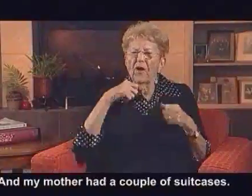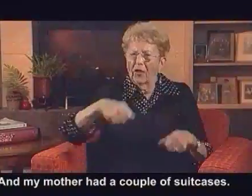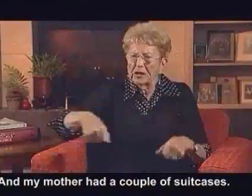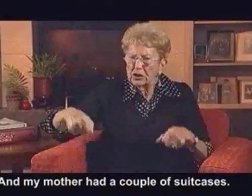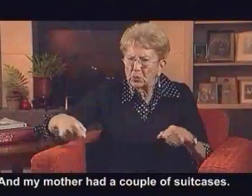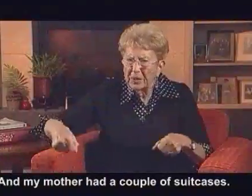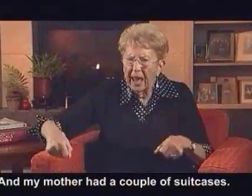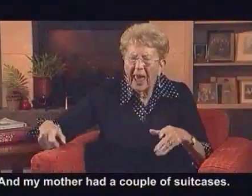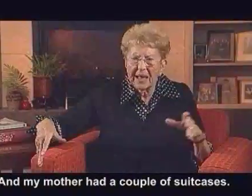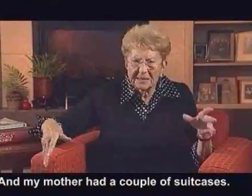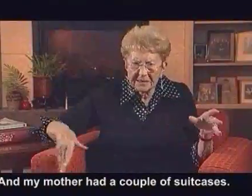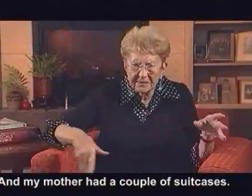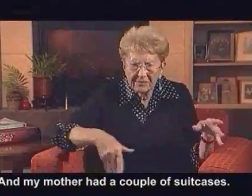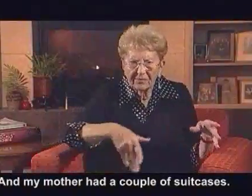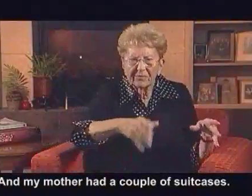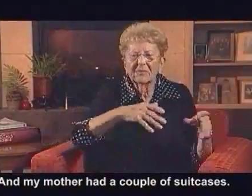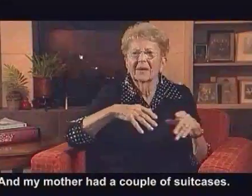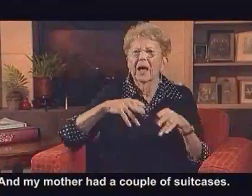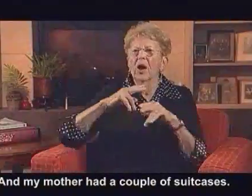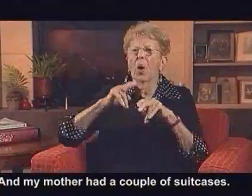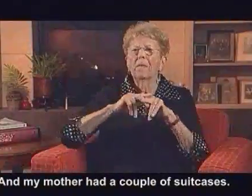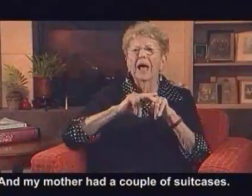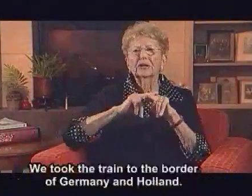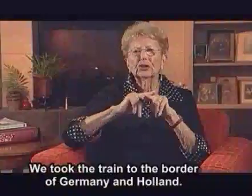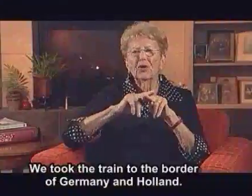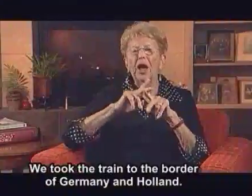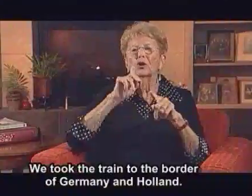and my mother had a couple of suitcases.